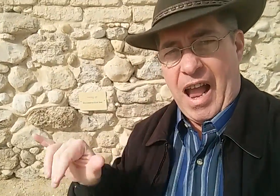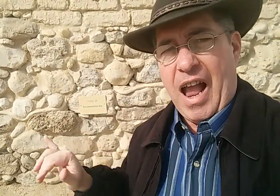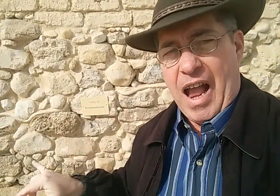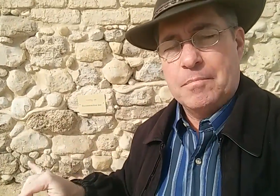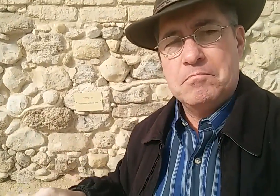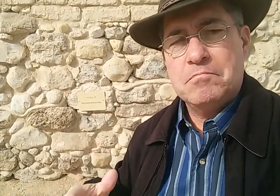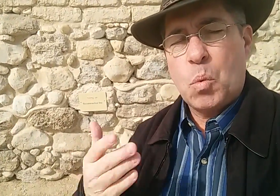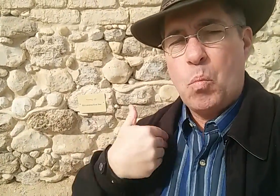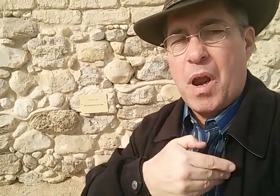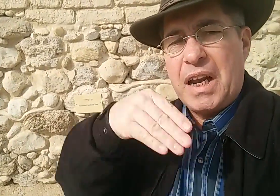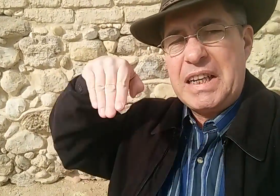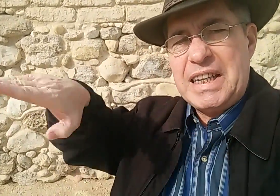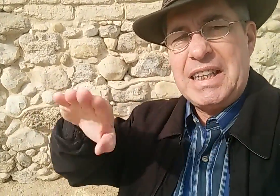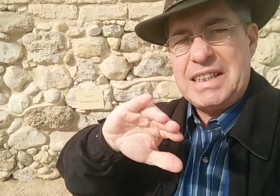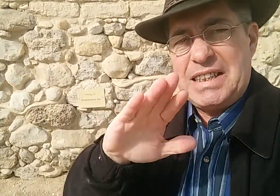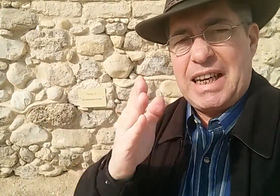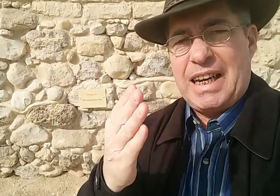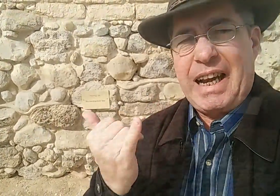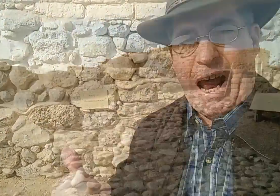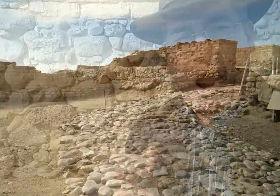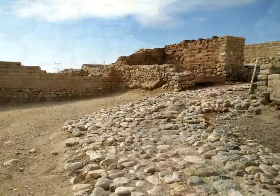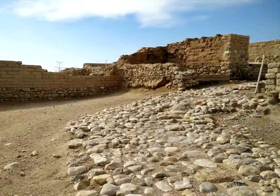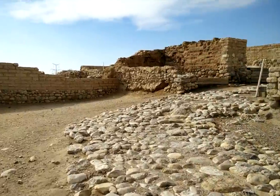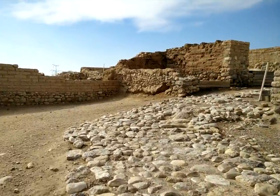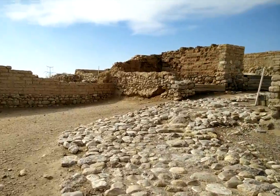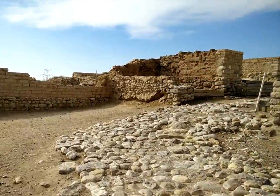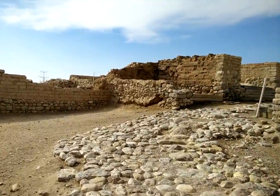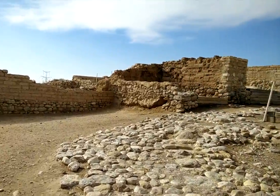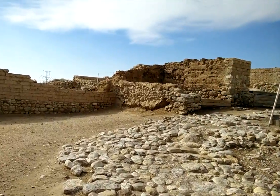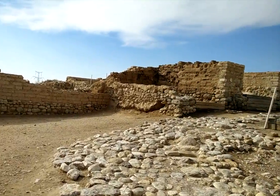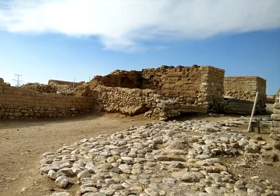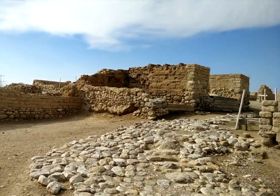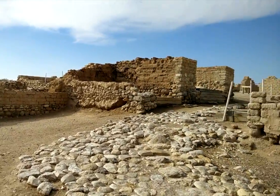built by Abraham. So we're going into the city.